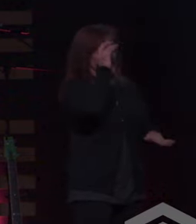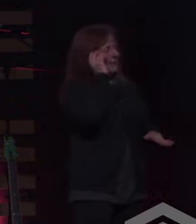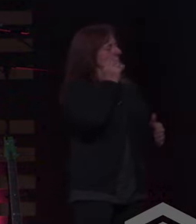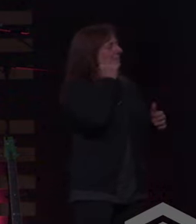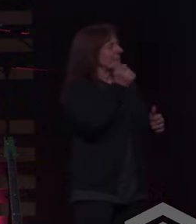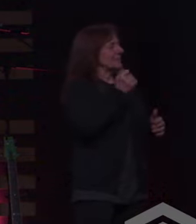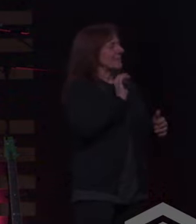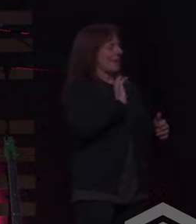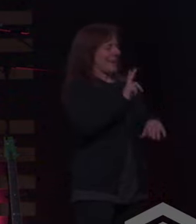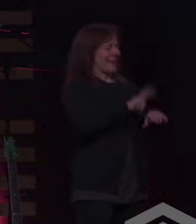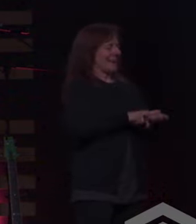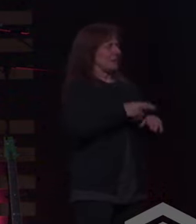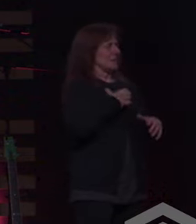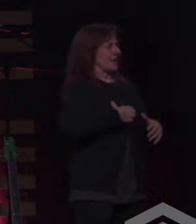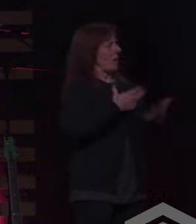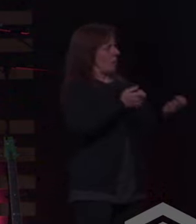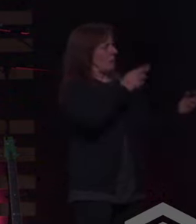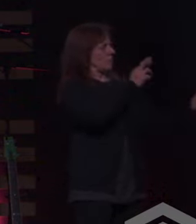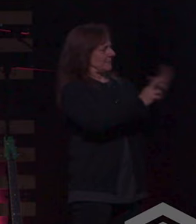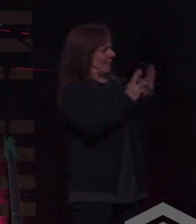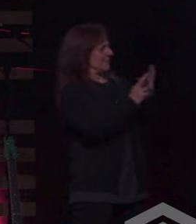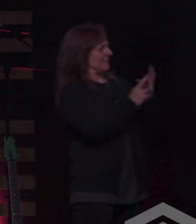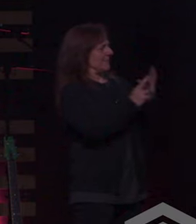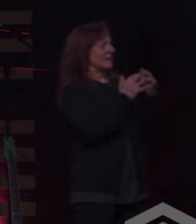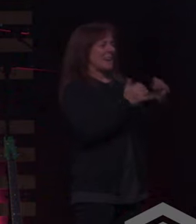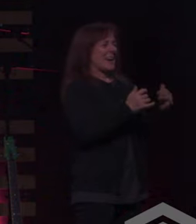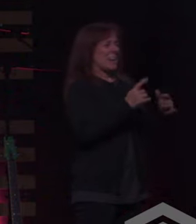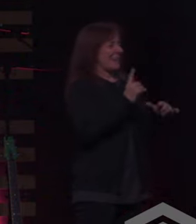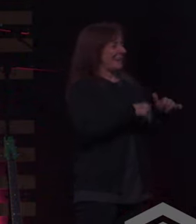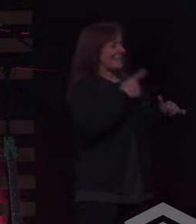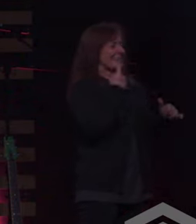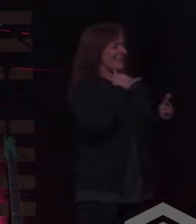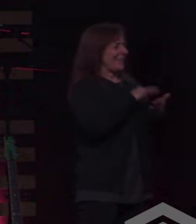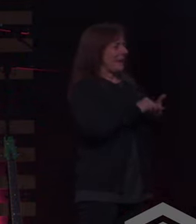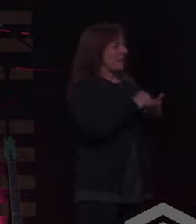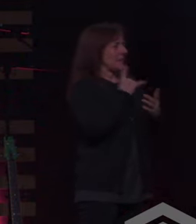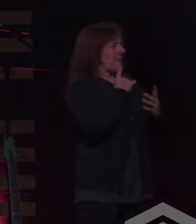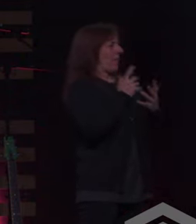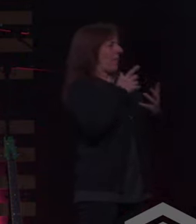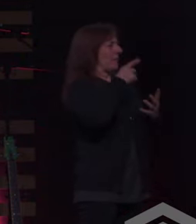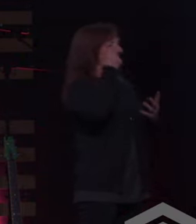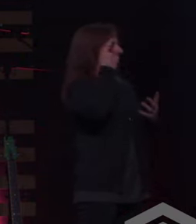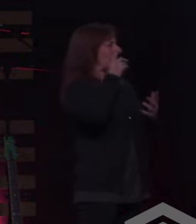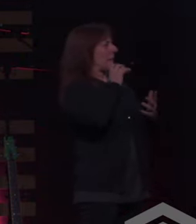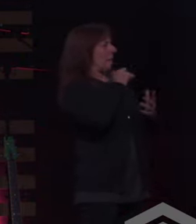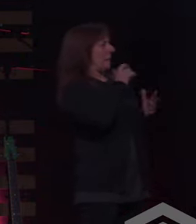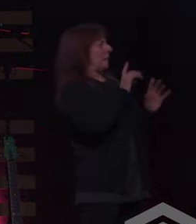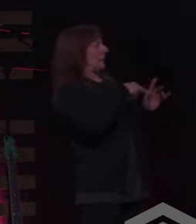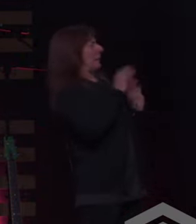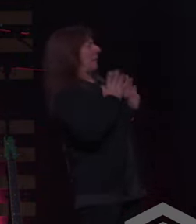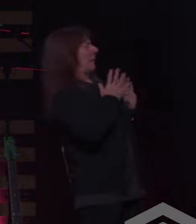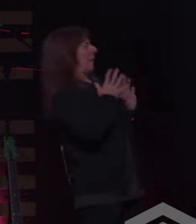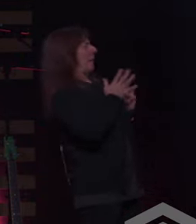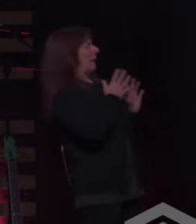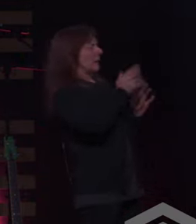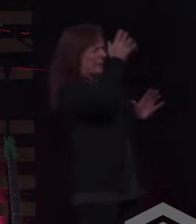Because that's our natural desire. And again, we live in a world now where we can't say that. And it's ridiculous because it's so true. We were created this way as male and female to have these